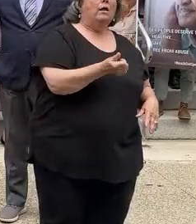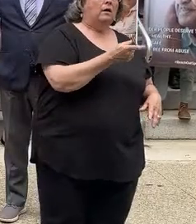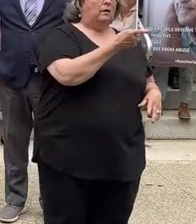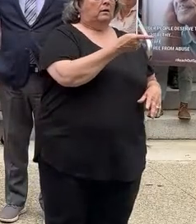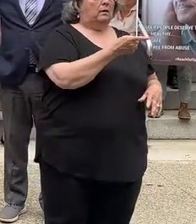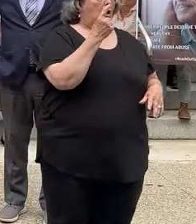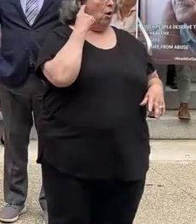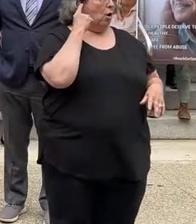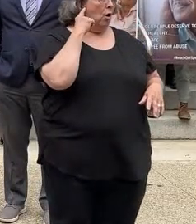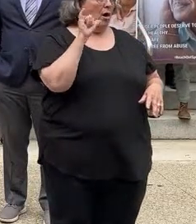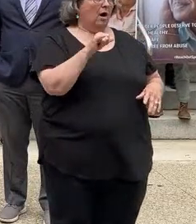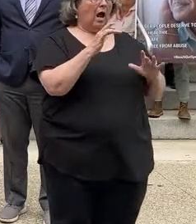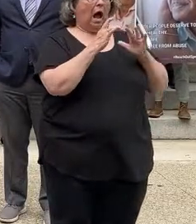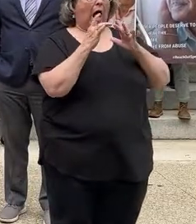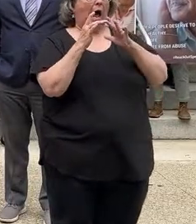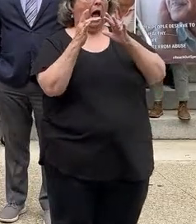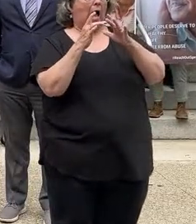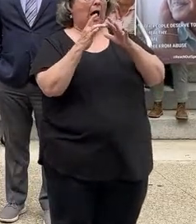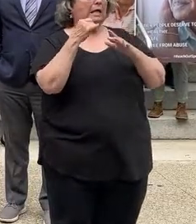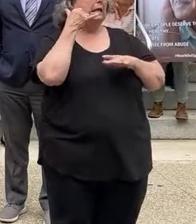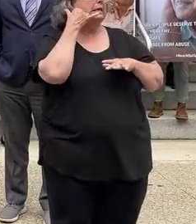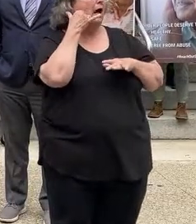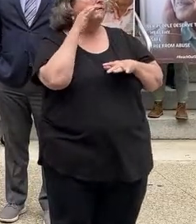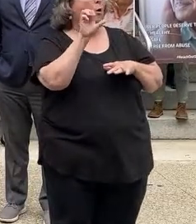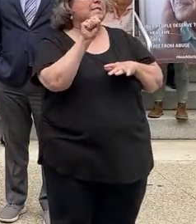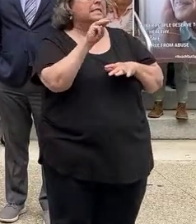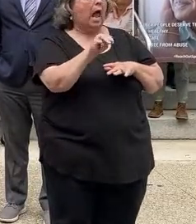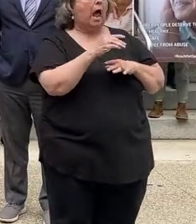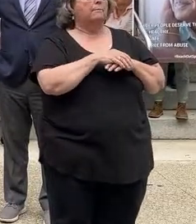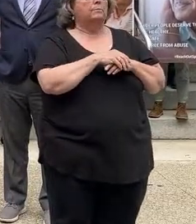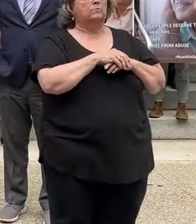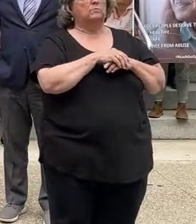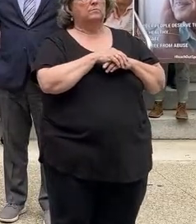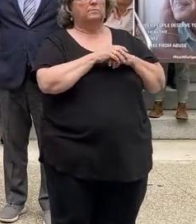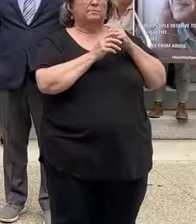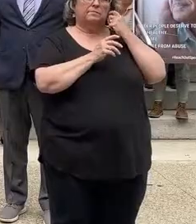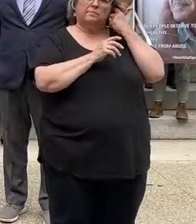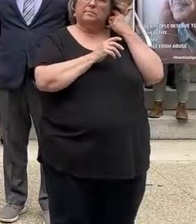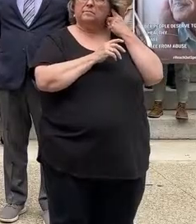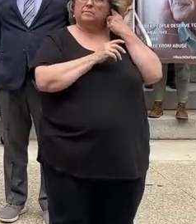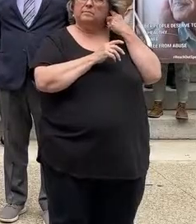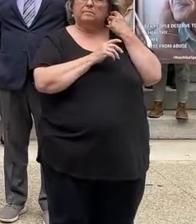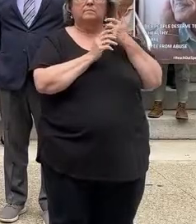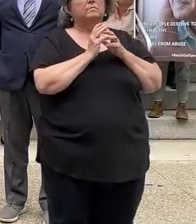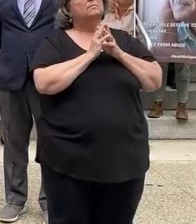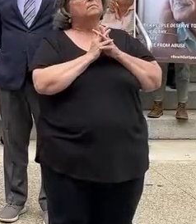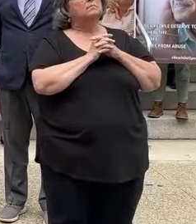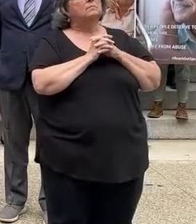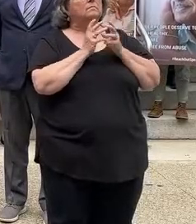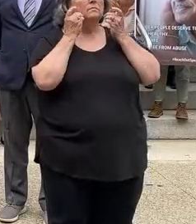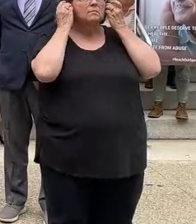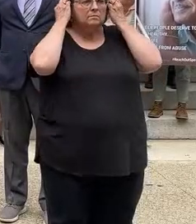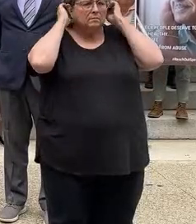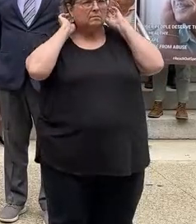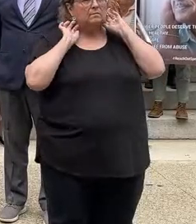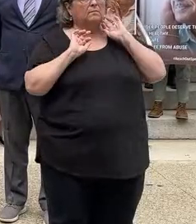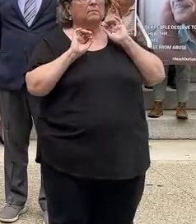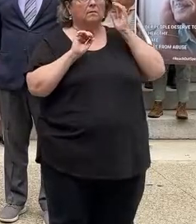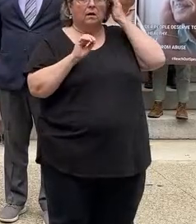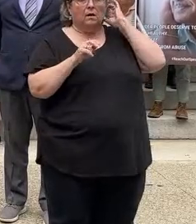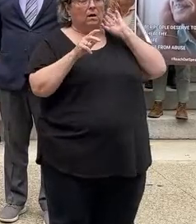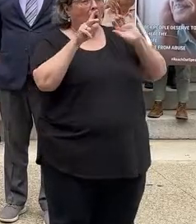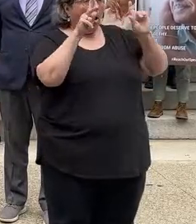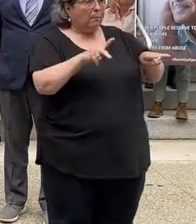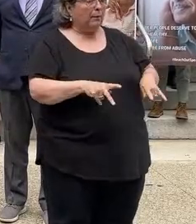we've all heard about these online or telephone scams where, some person